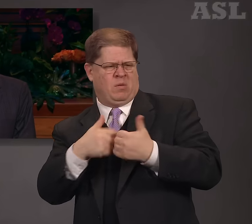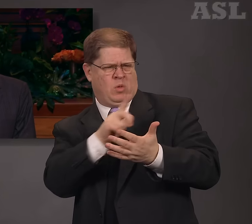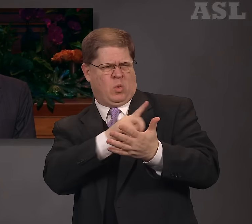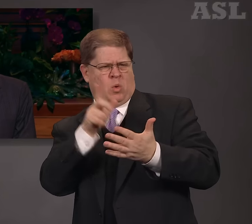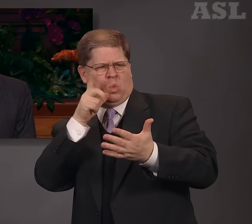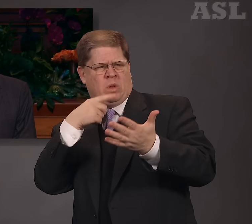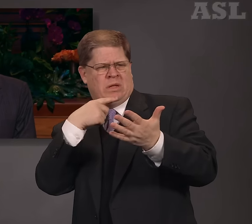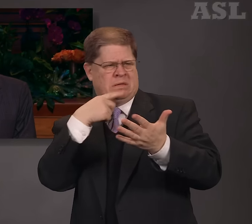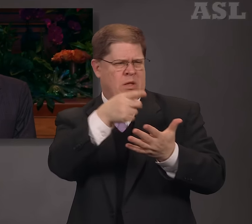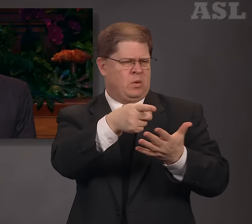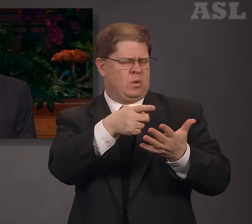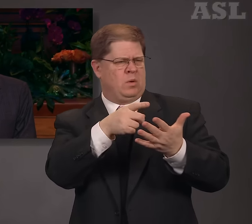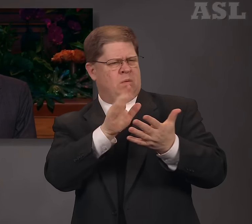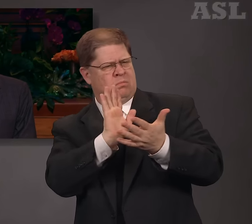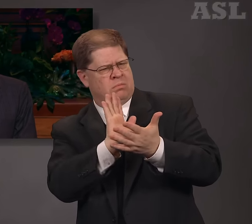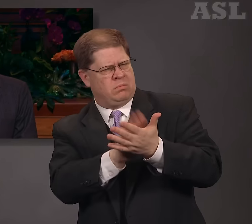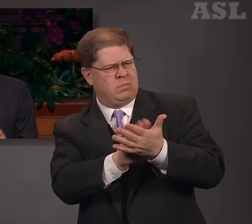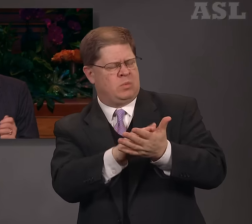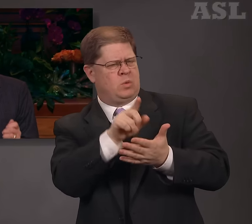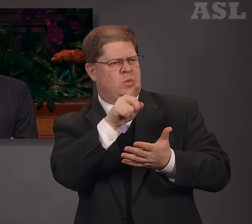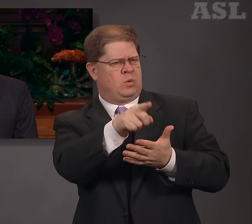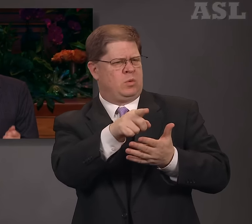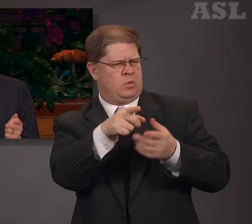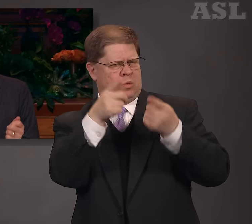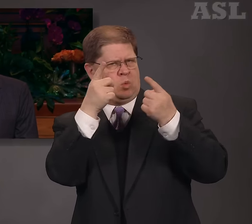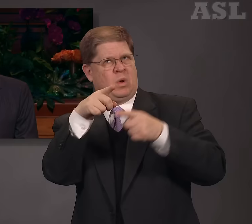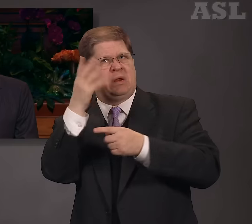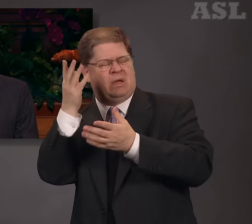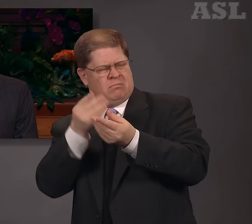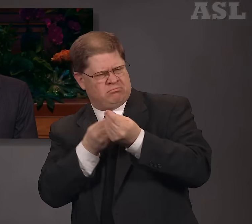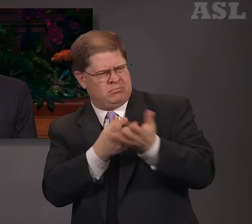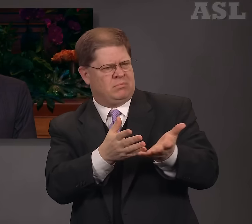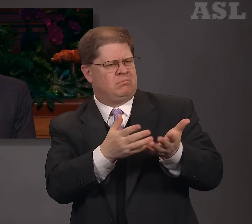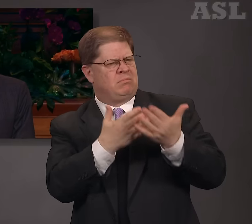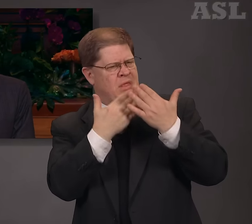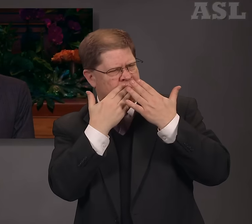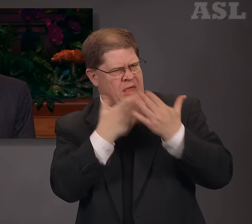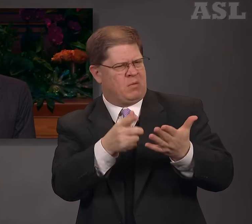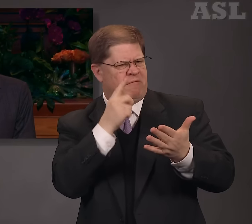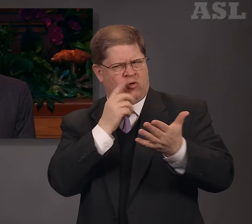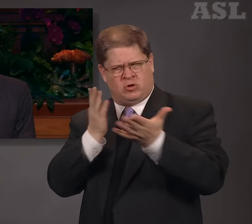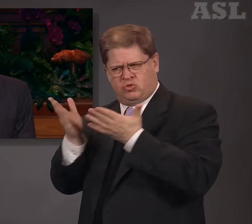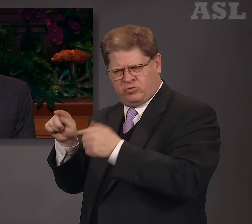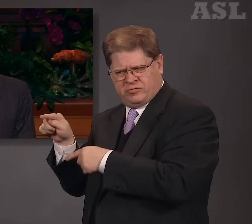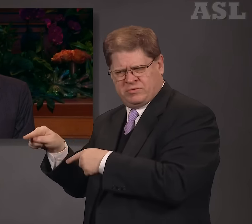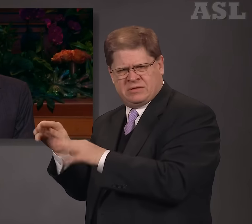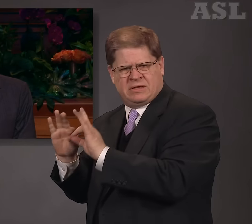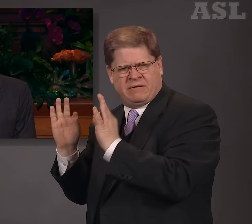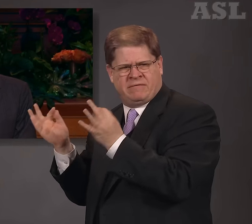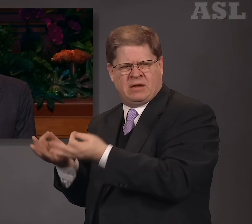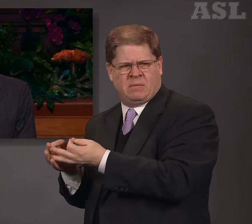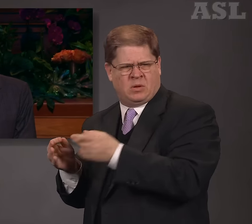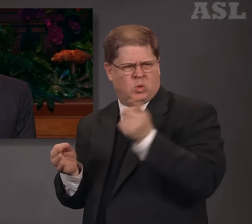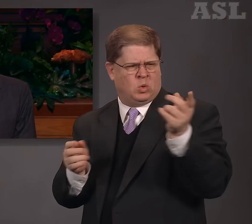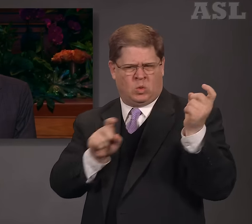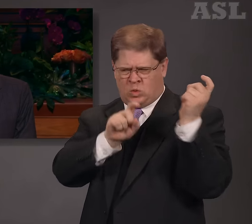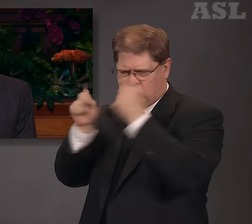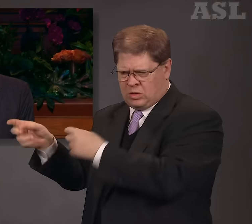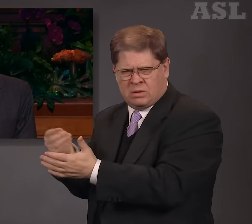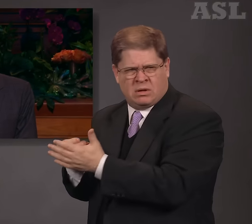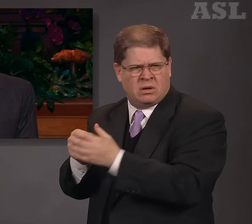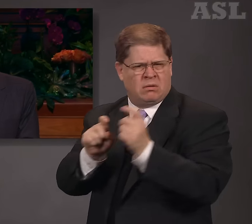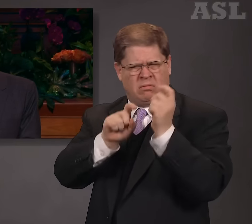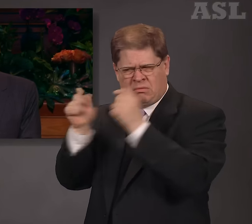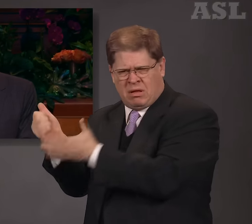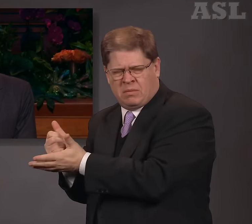the Lord has to say to you as he expresses his appreciation for the good you have done financially and spiritually,